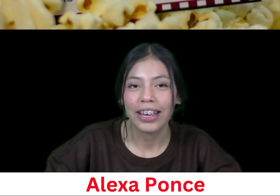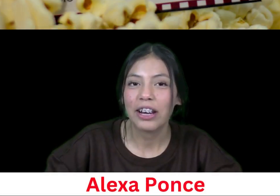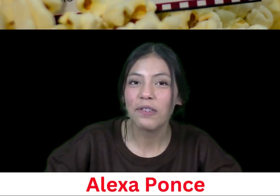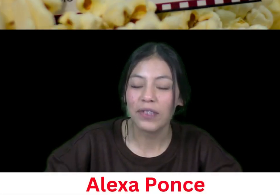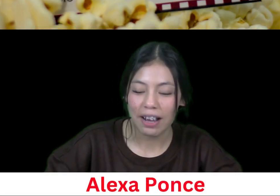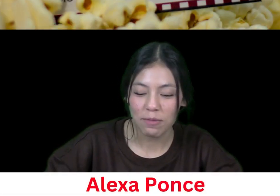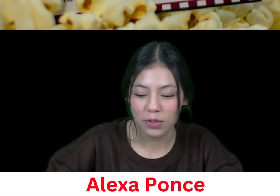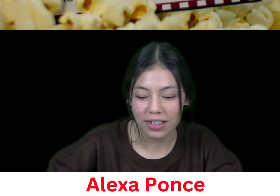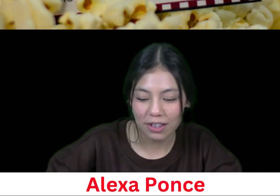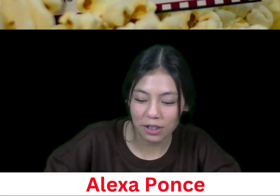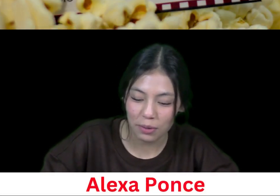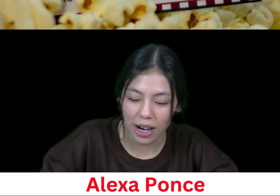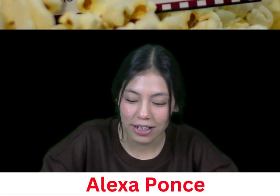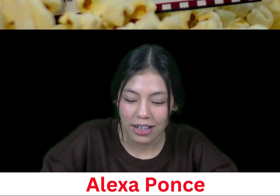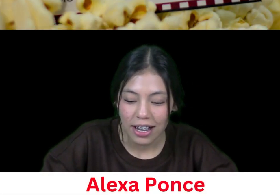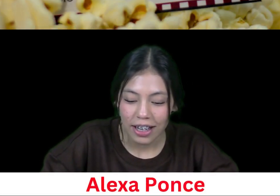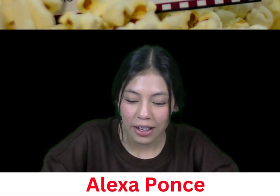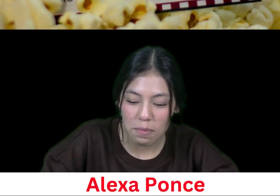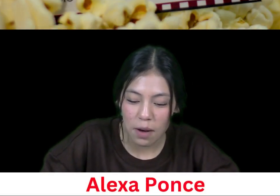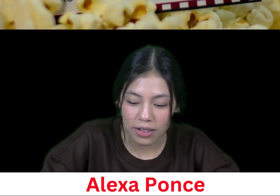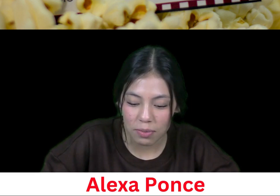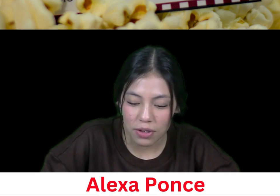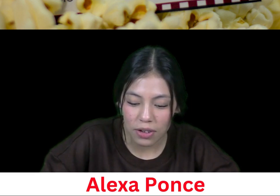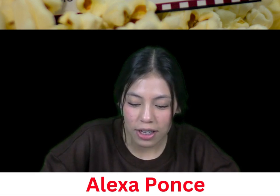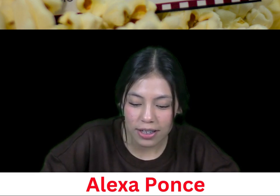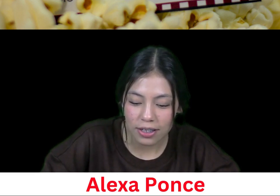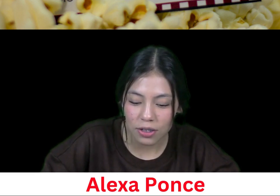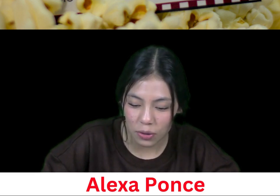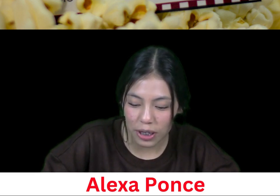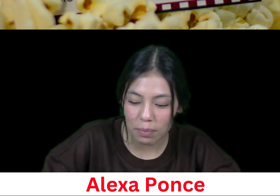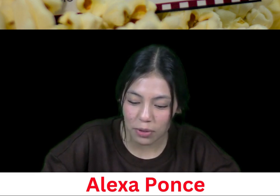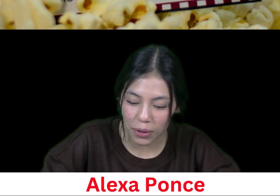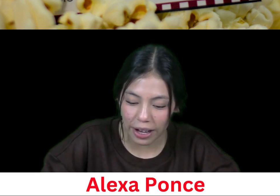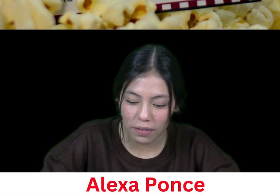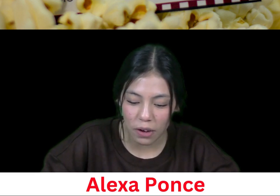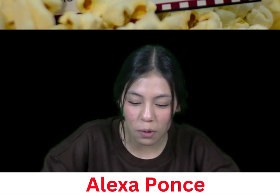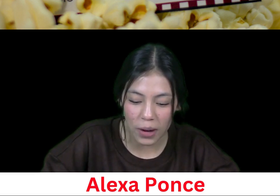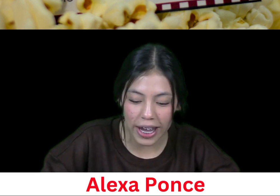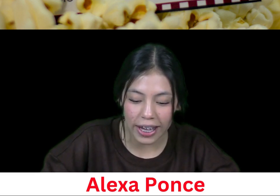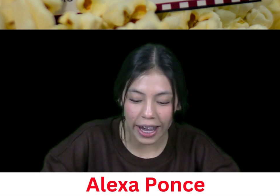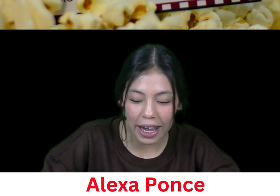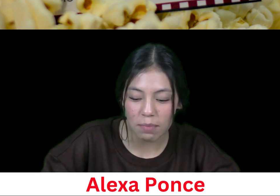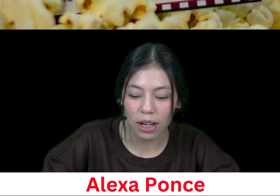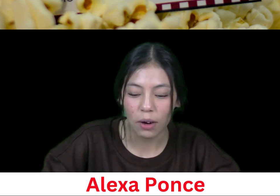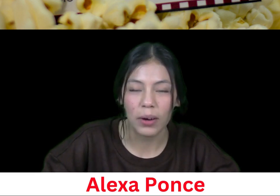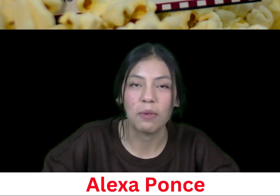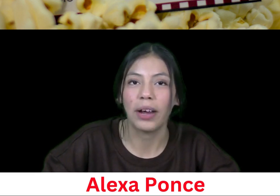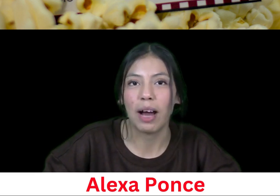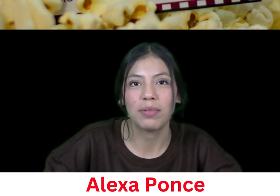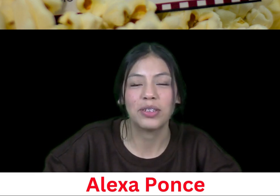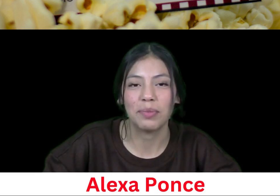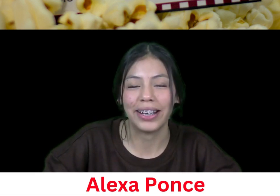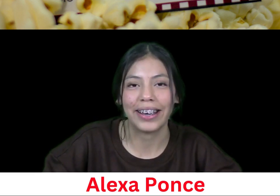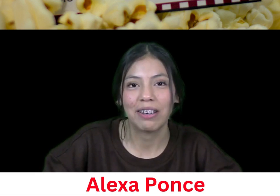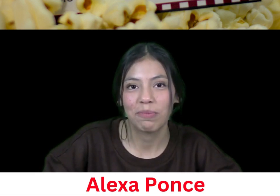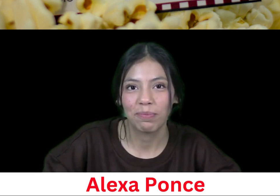Here are five movies you should watch. The Impossible, The Zookeeper's Wife, Awake, 8 Below, and What Happened to Monday.